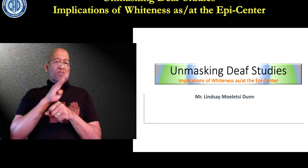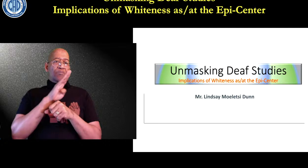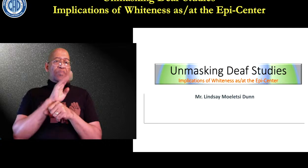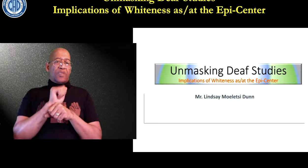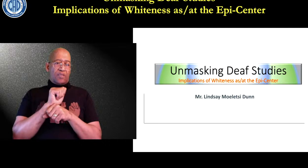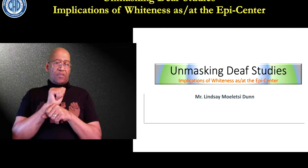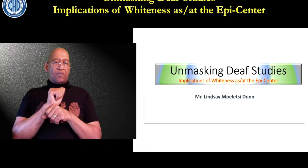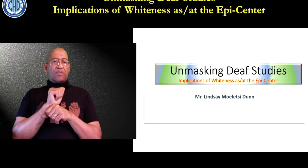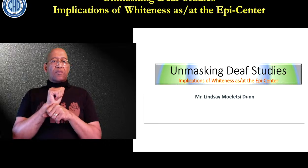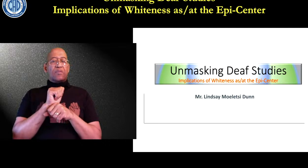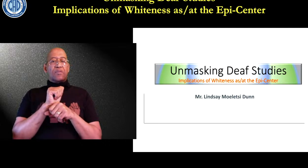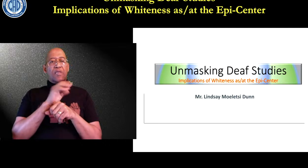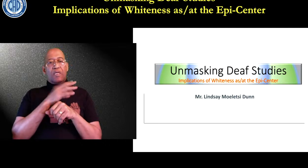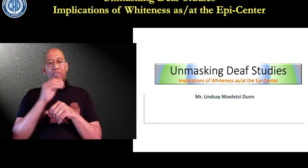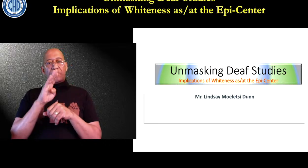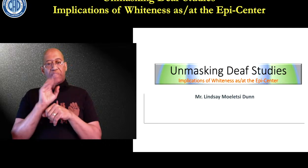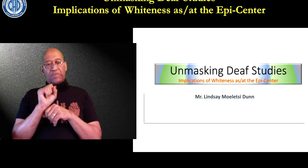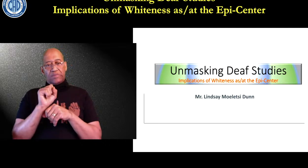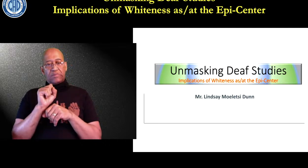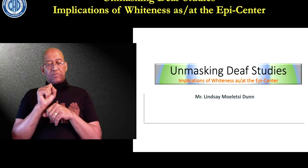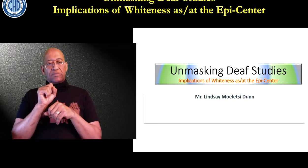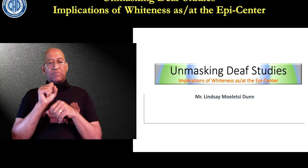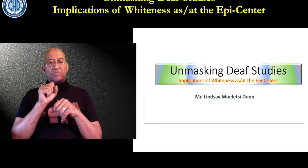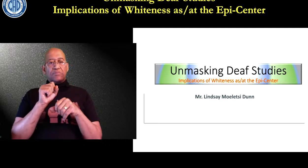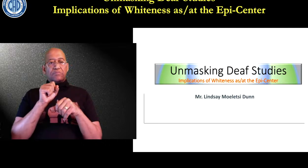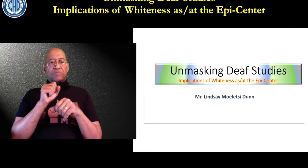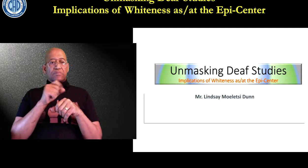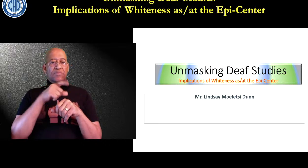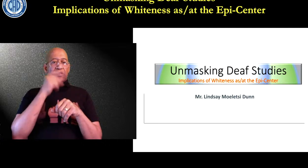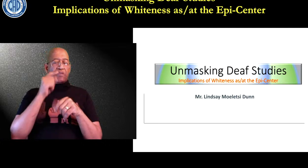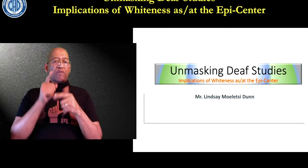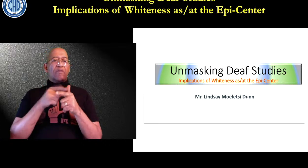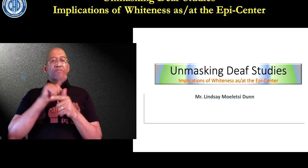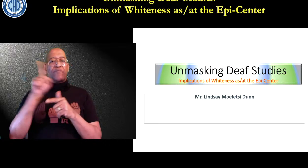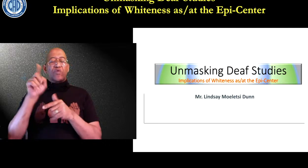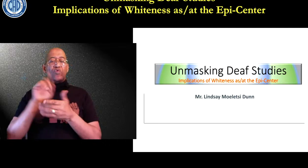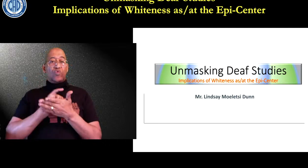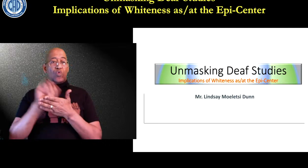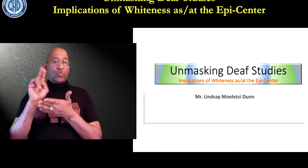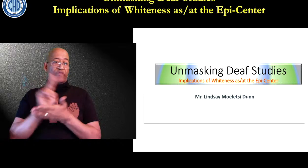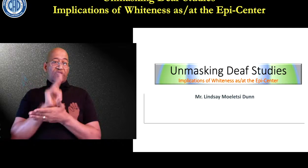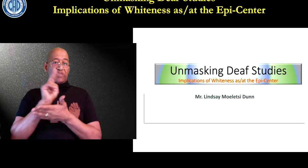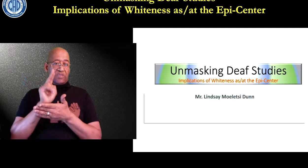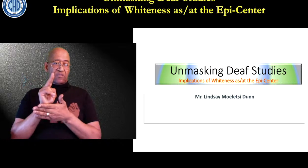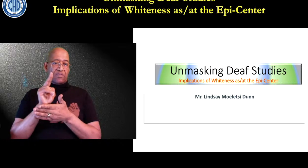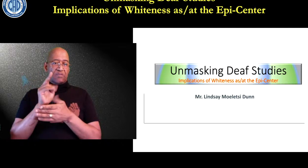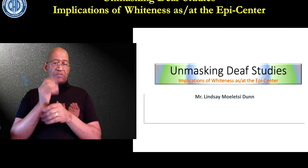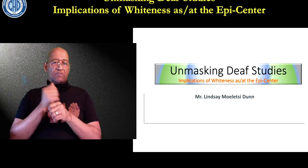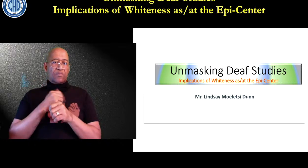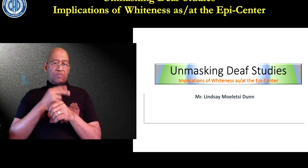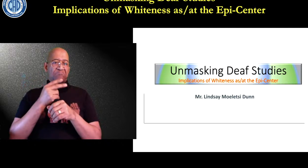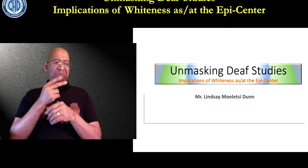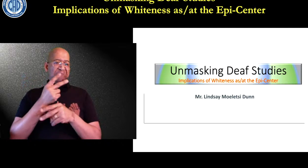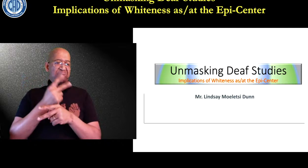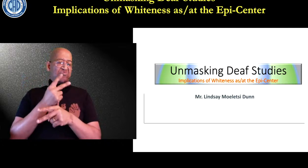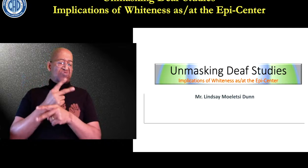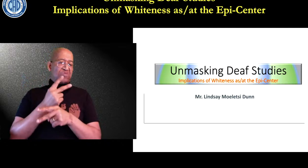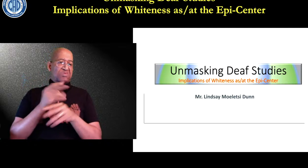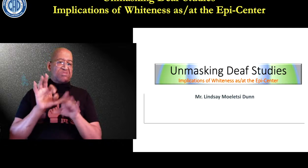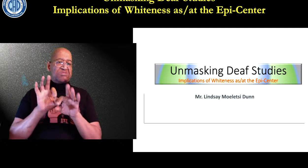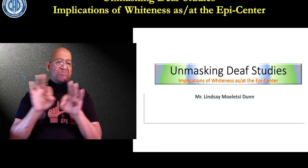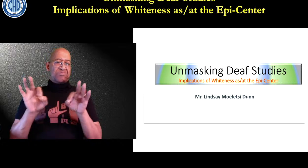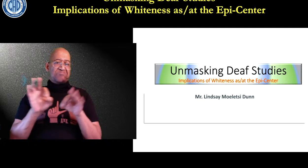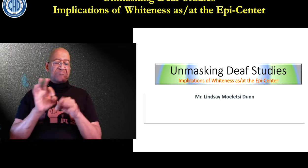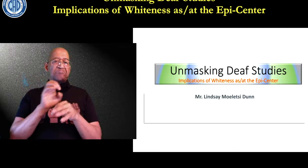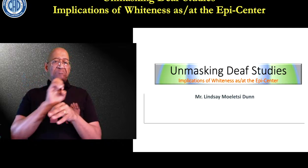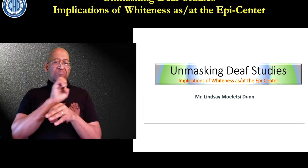Then I graduated from a hearing school and then went on to Gallaudet University to get my bachelor's degree and my master's, and